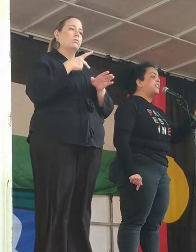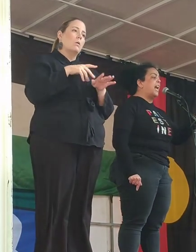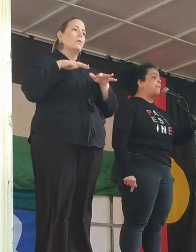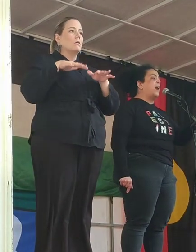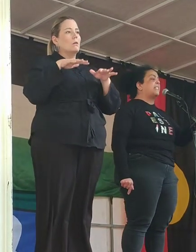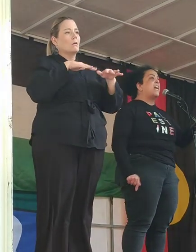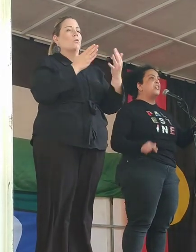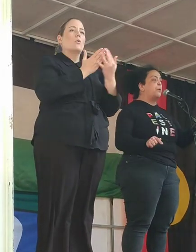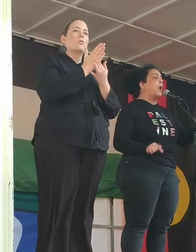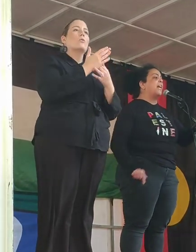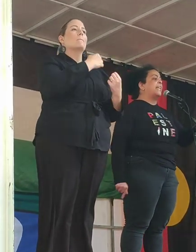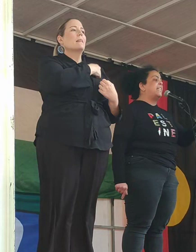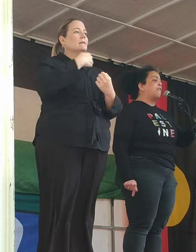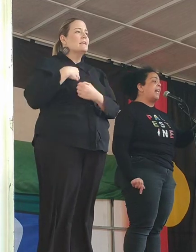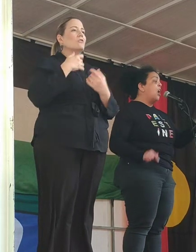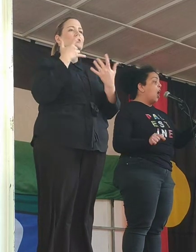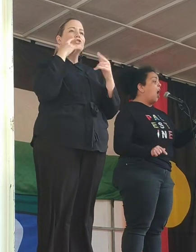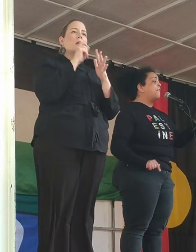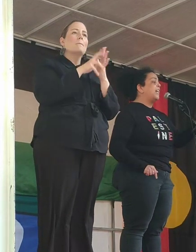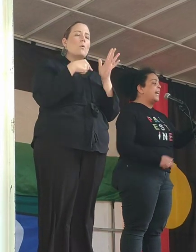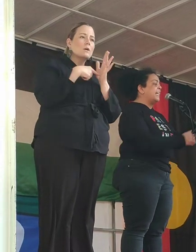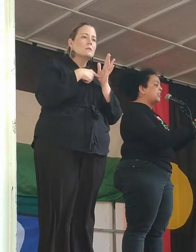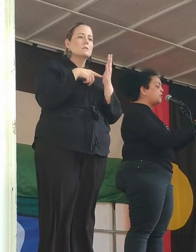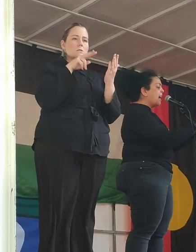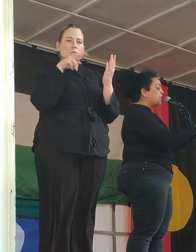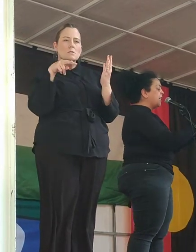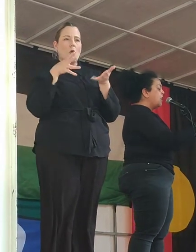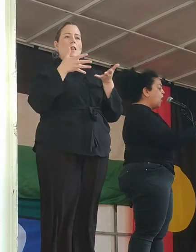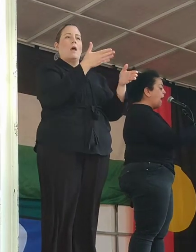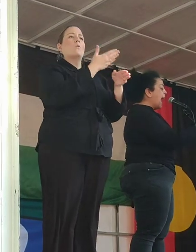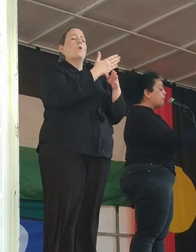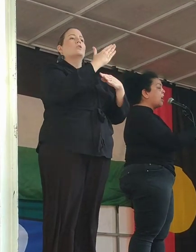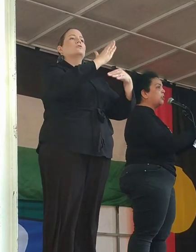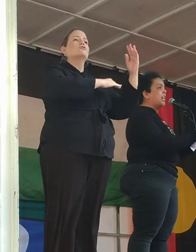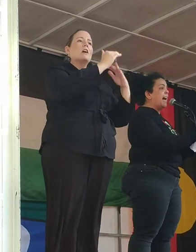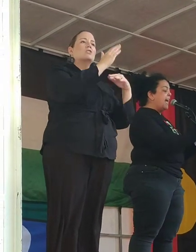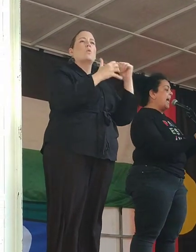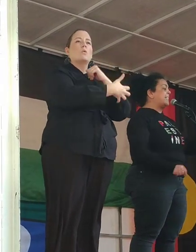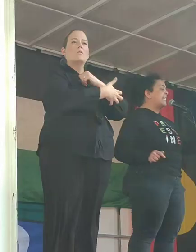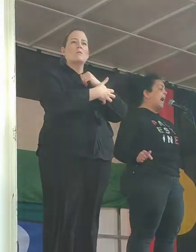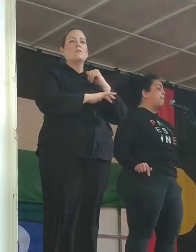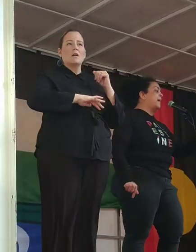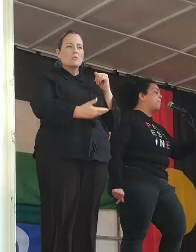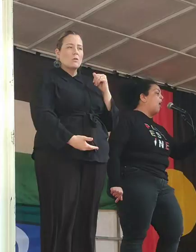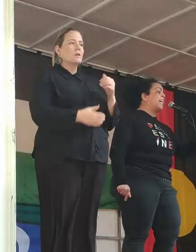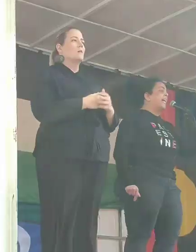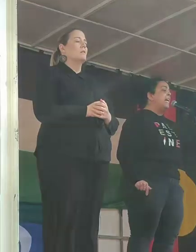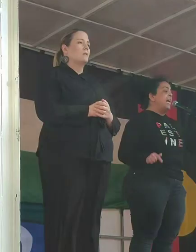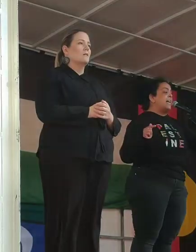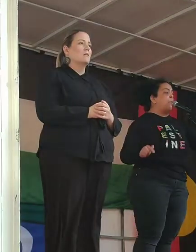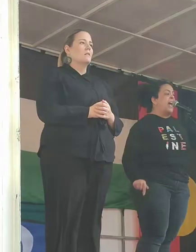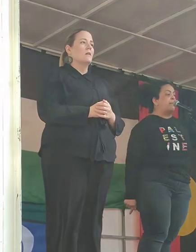across military checkpoints to work in Israel, often in construction or agriculture,